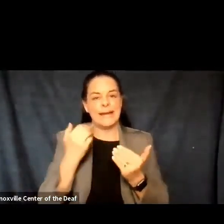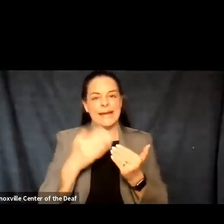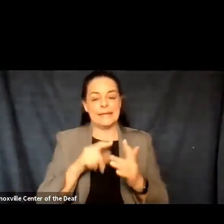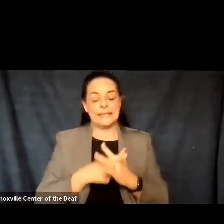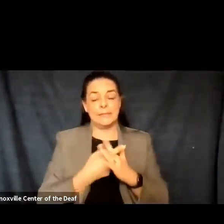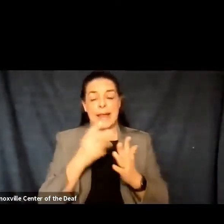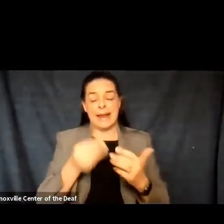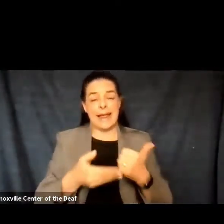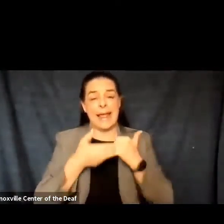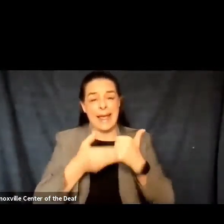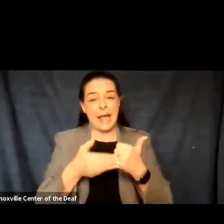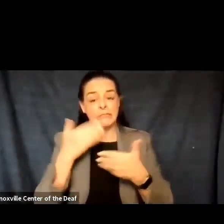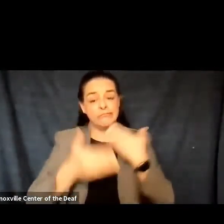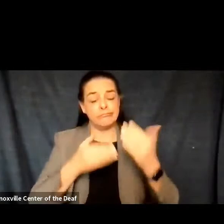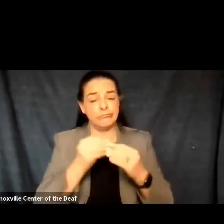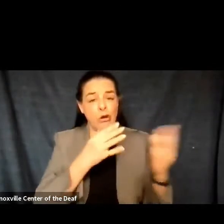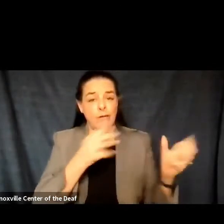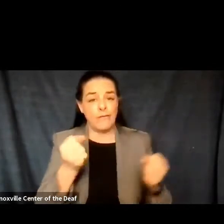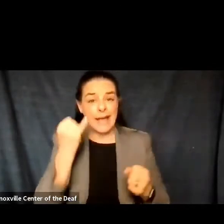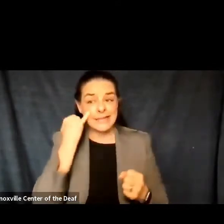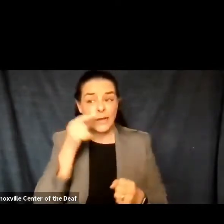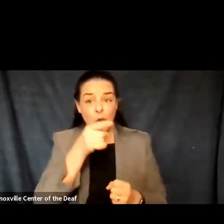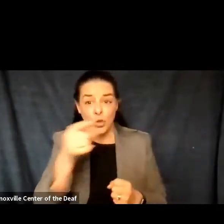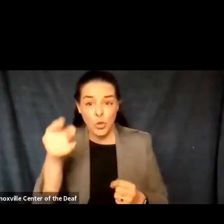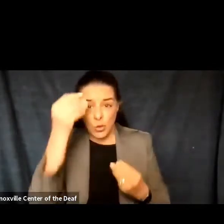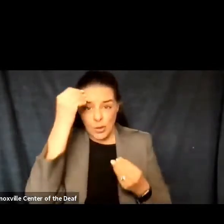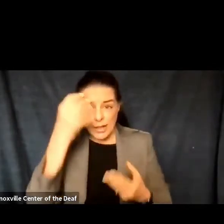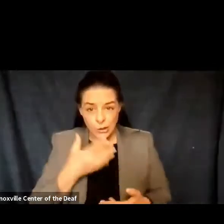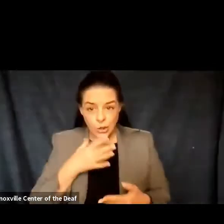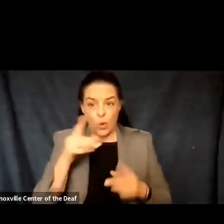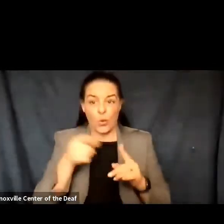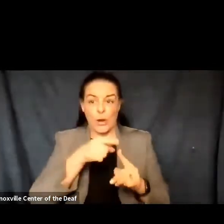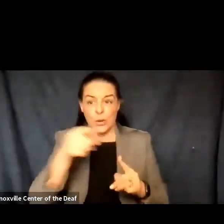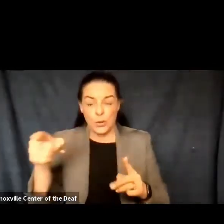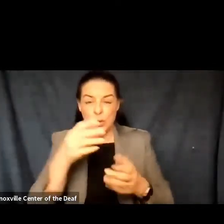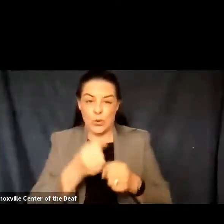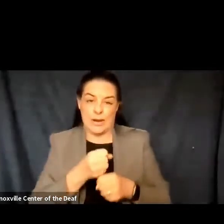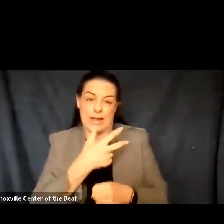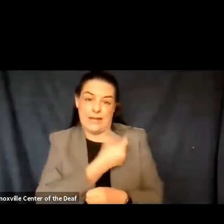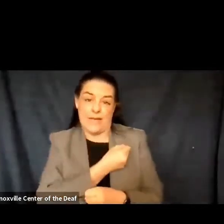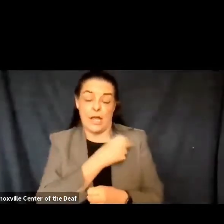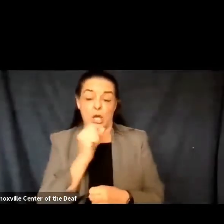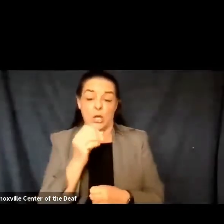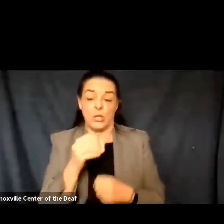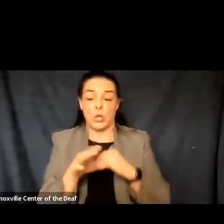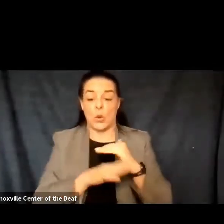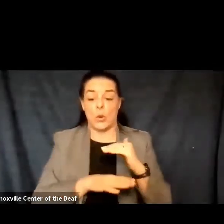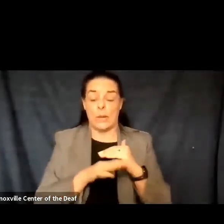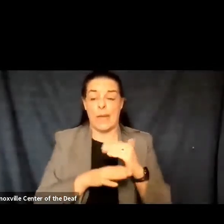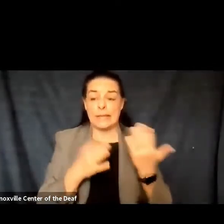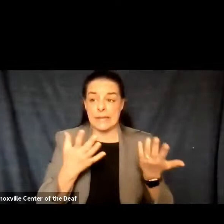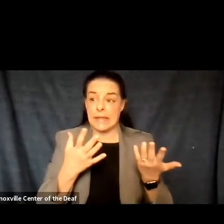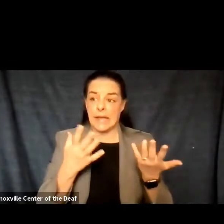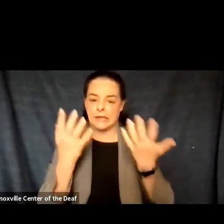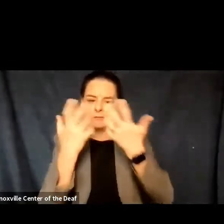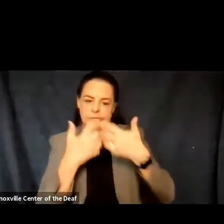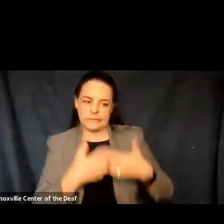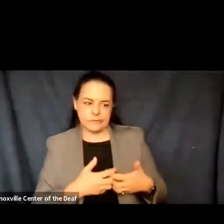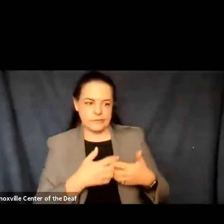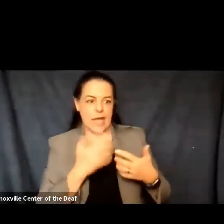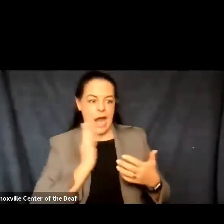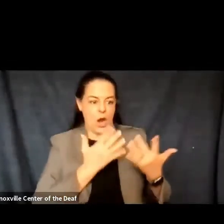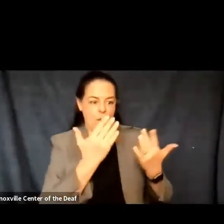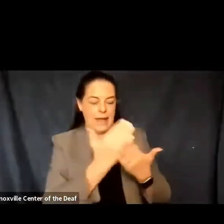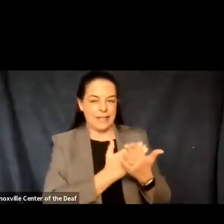and it helps it move through quicker if people will let us know when they get vaccinated. So basically saying reconcile tennis with our wait list, which would take